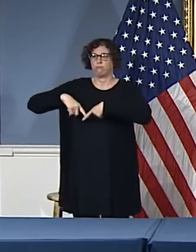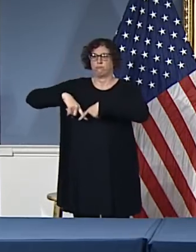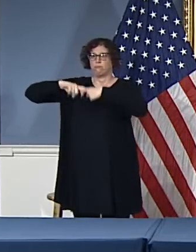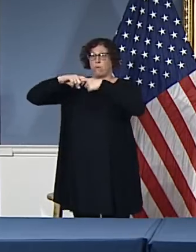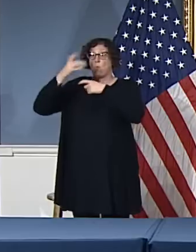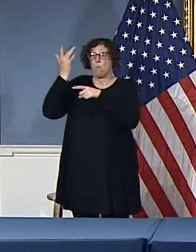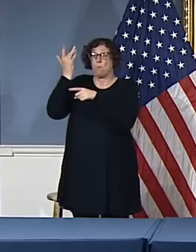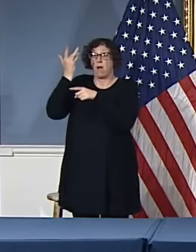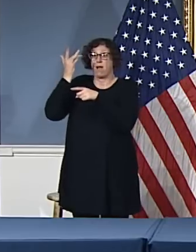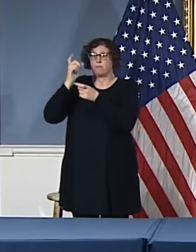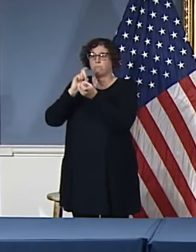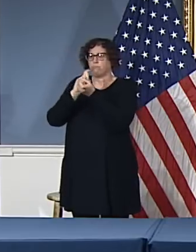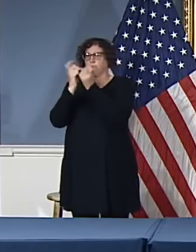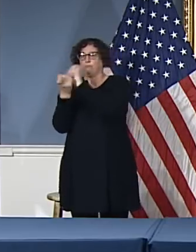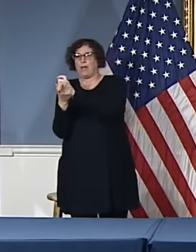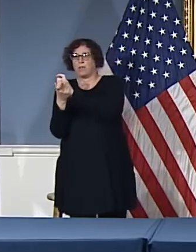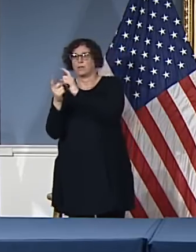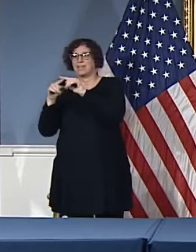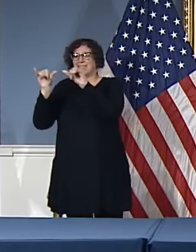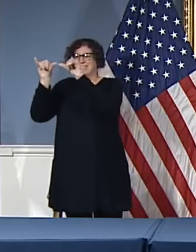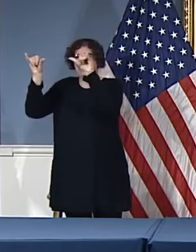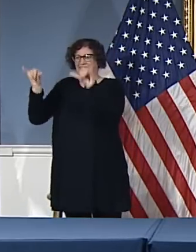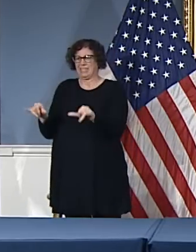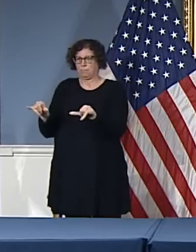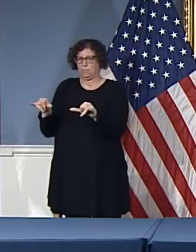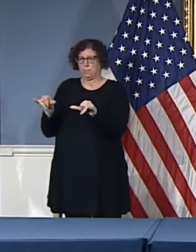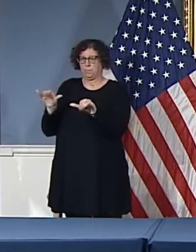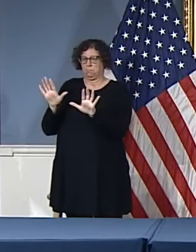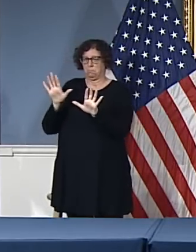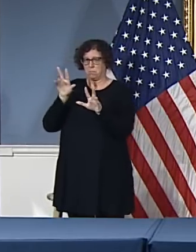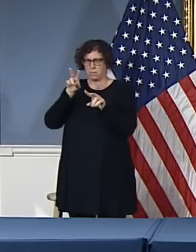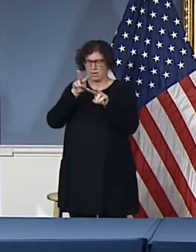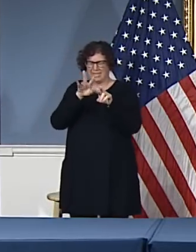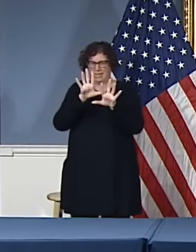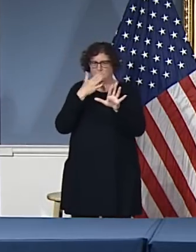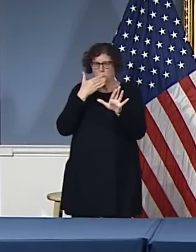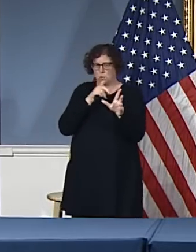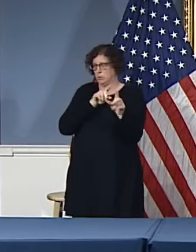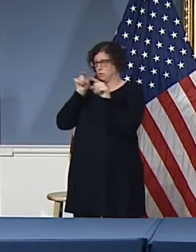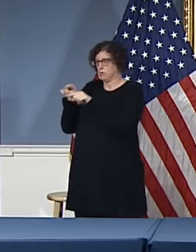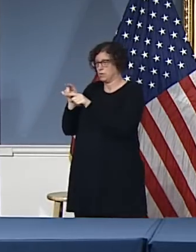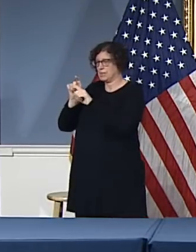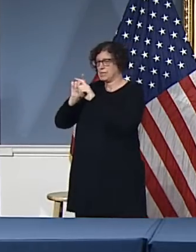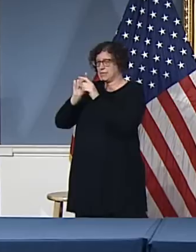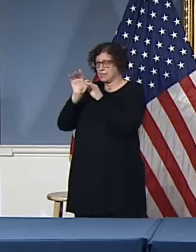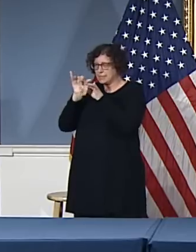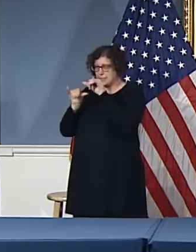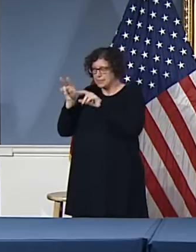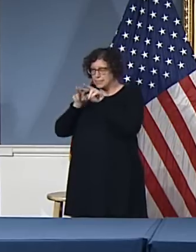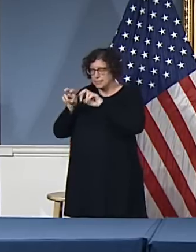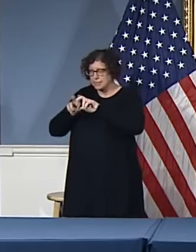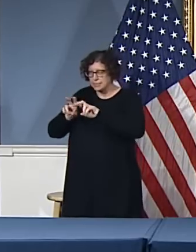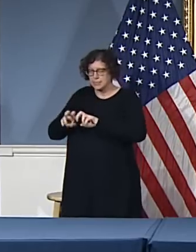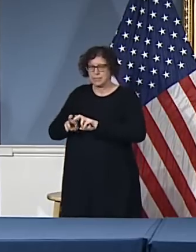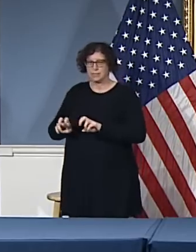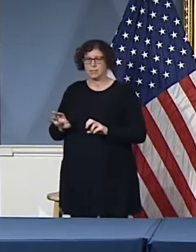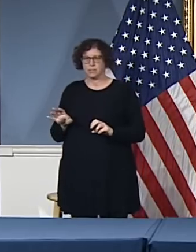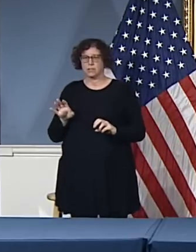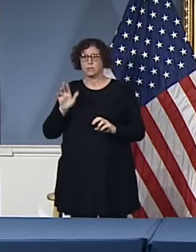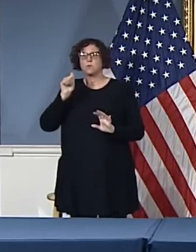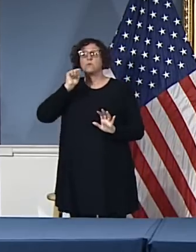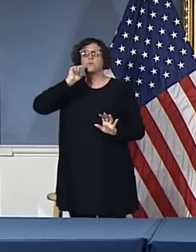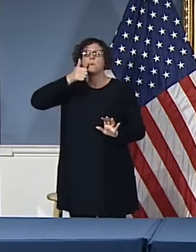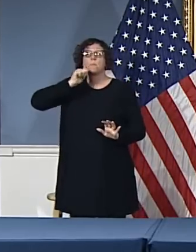to focus our testing on those people who are most sick and help to decompress the emergency rooms